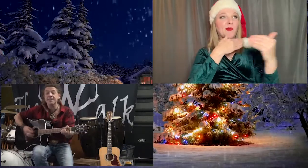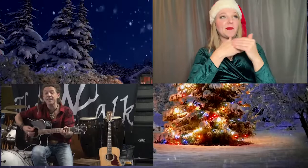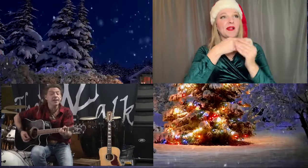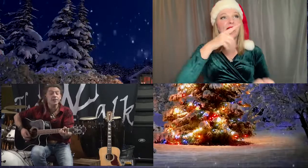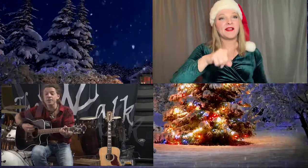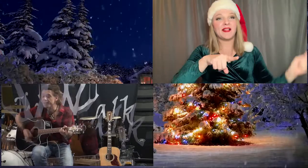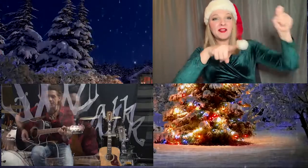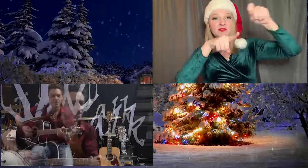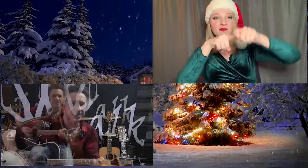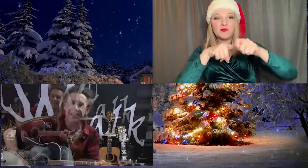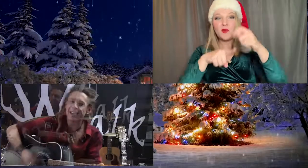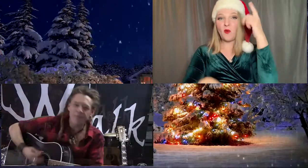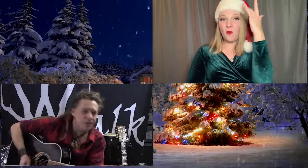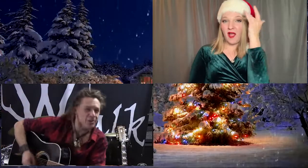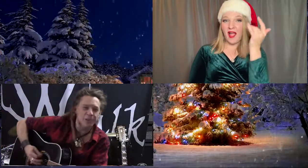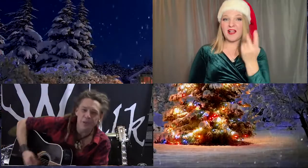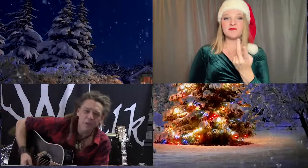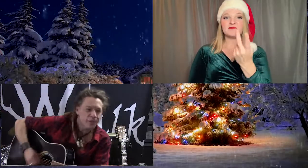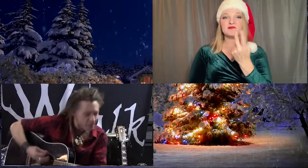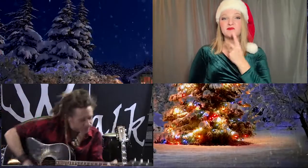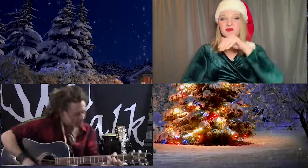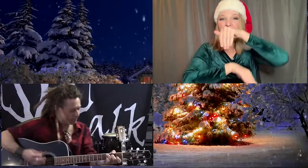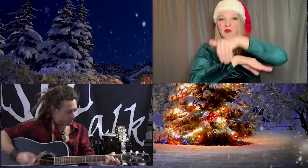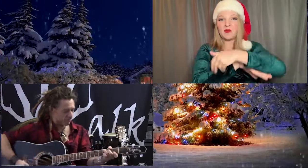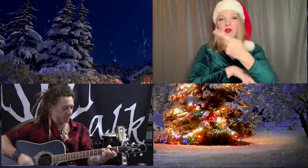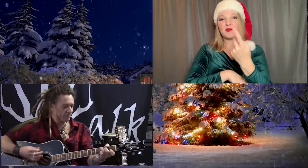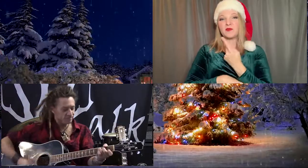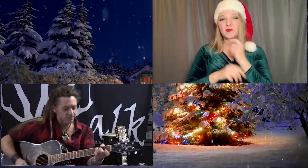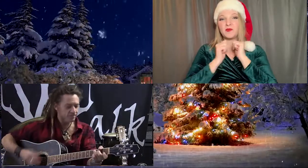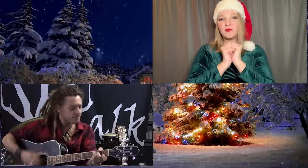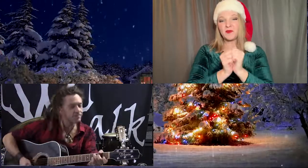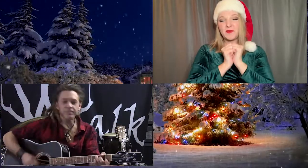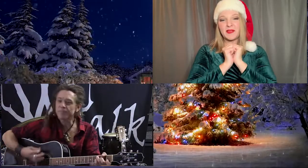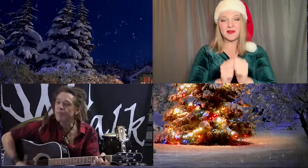disturb, it's a Christmas Eve for two.